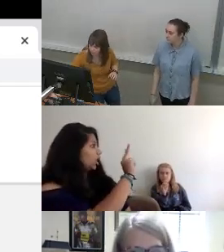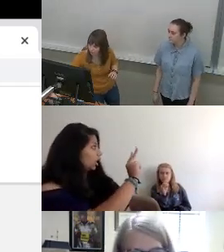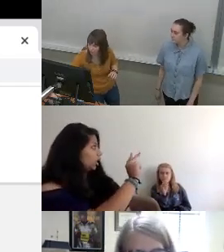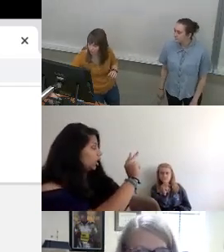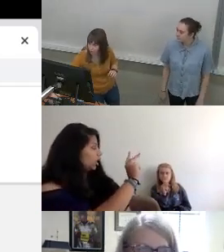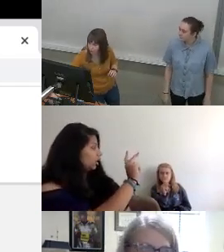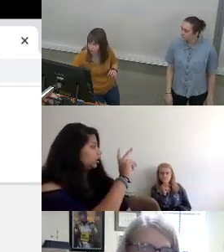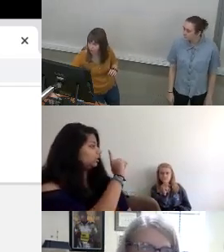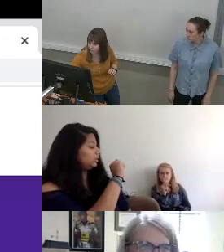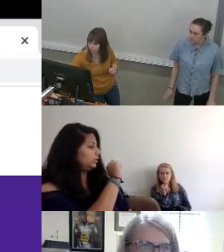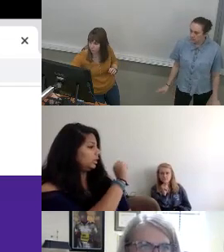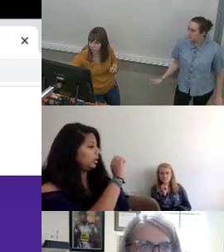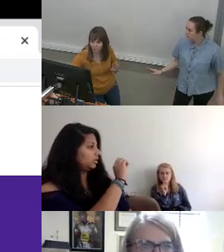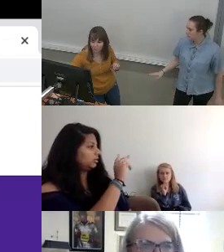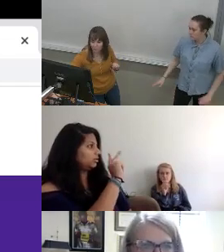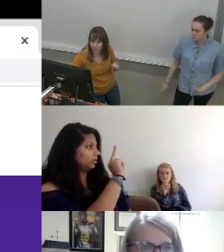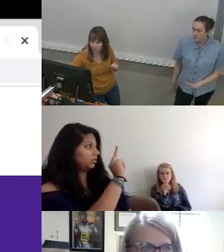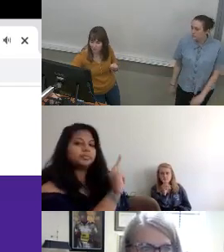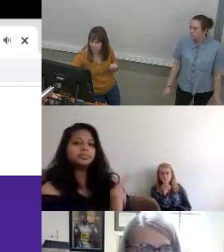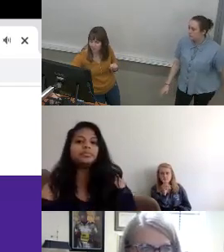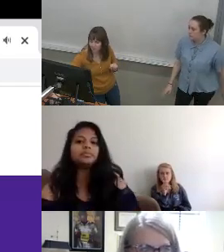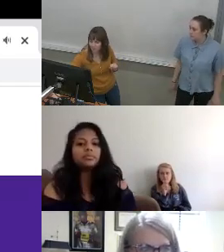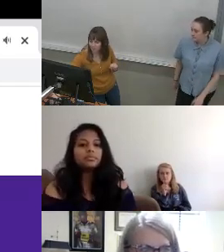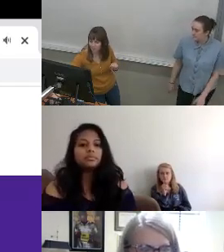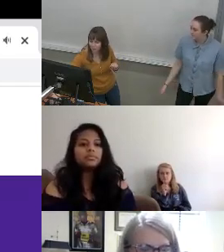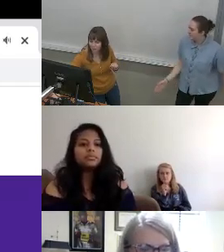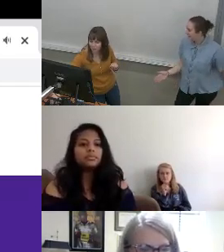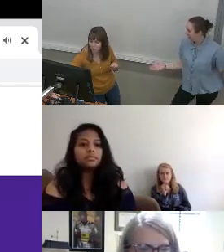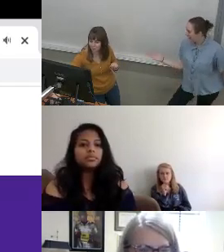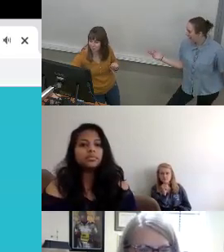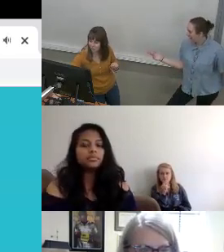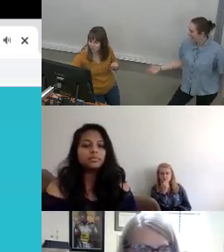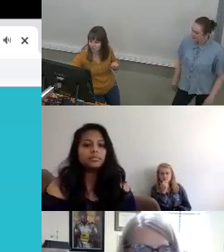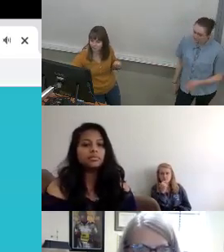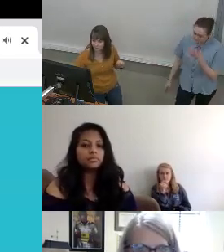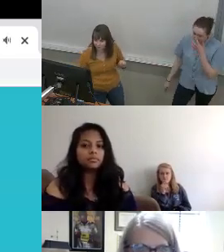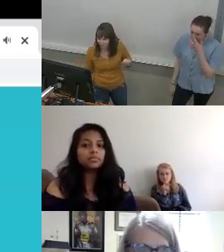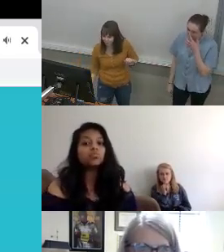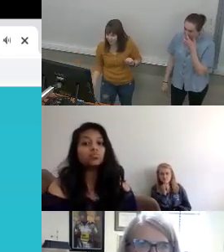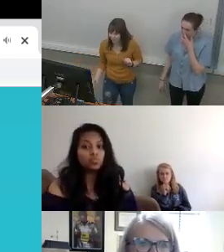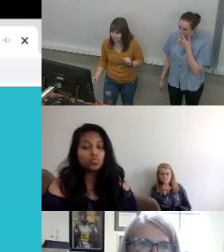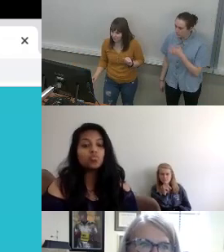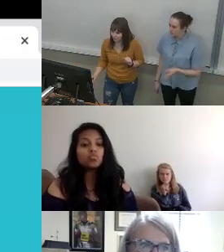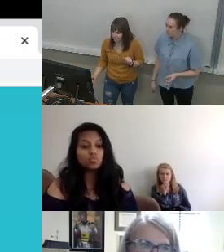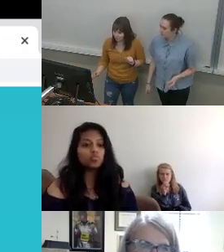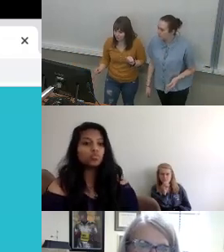It's a lot smaller. It's all right. But which is very okay because fingerspelling was very hard for me going.